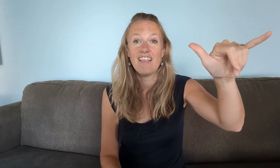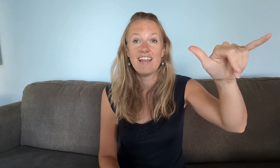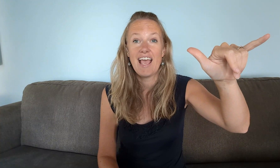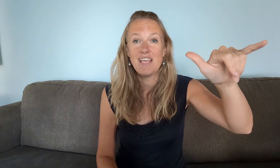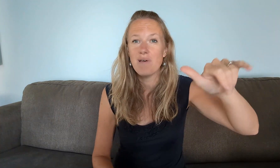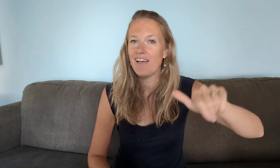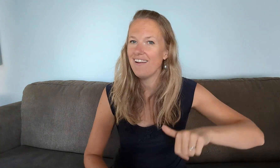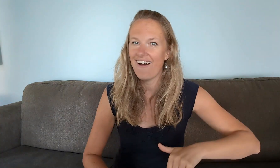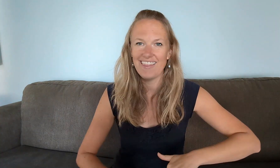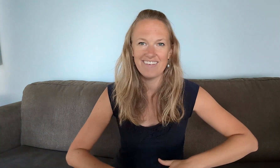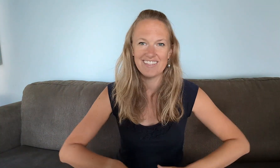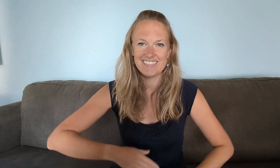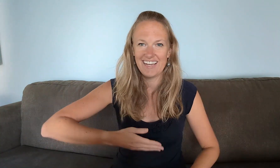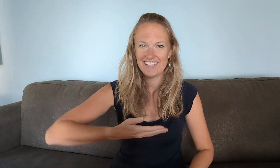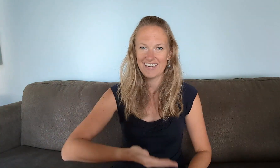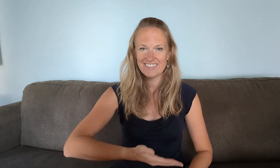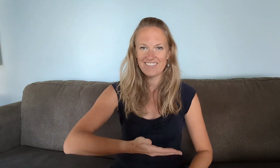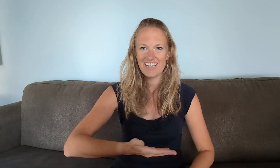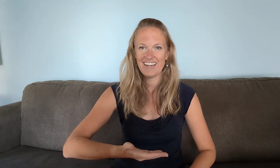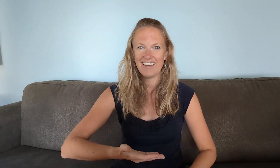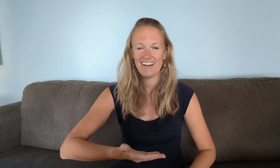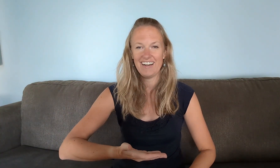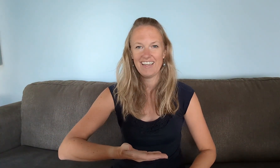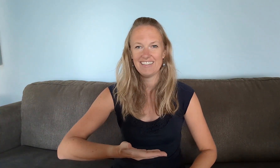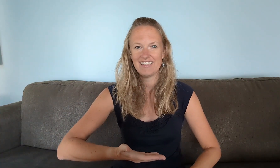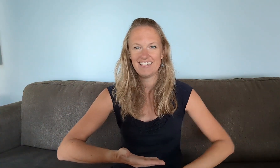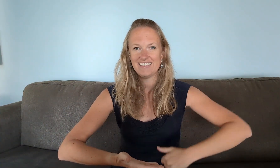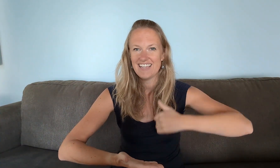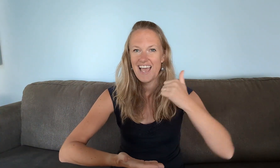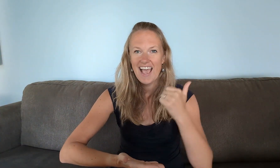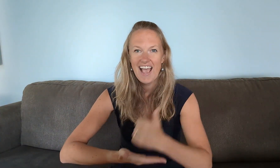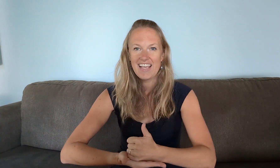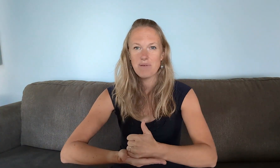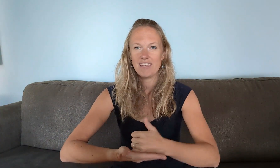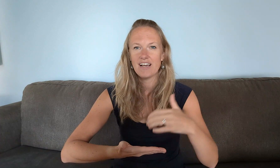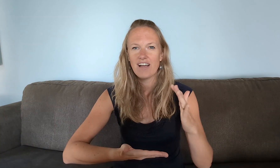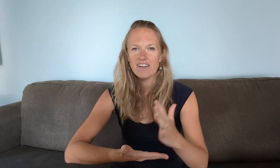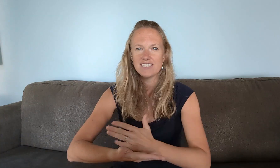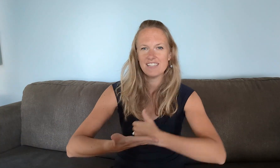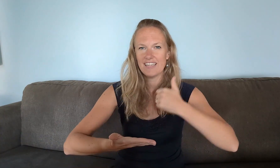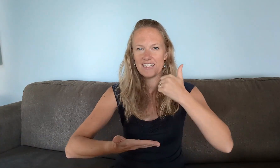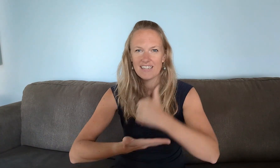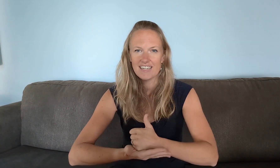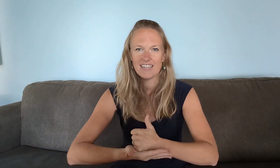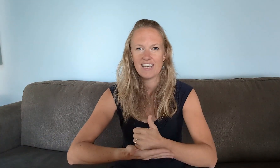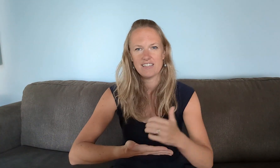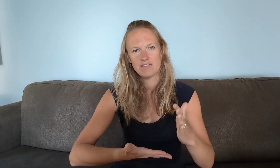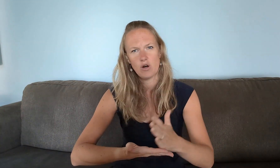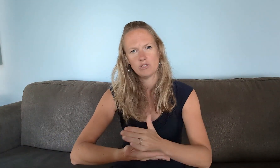then amen. Oh, I love this sign. Now I'm doing a hand like this. Amen. Now I have seen it like you kind of almost